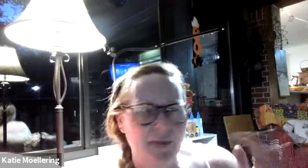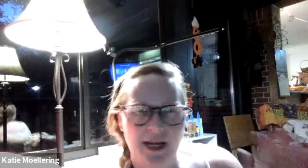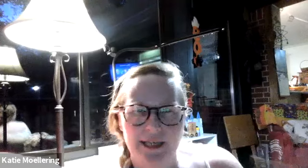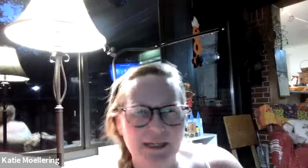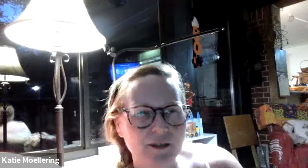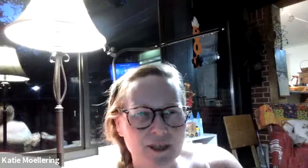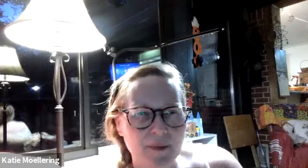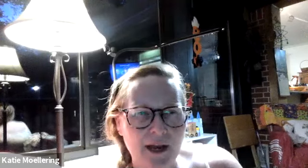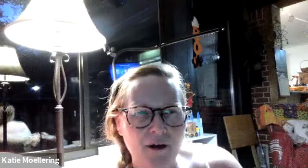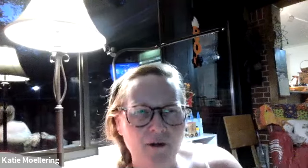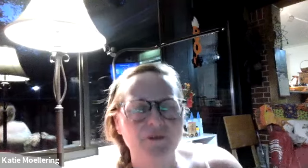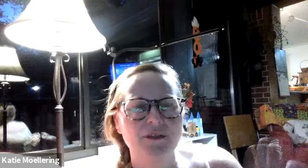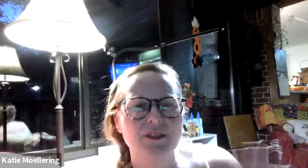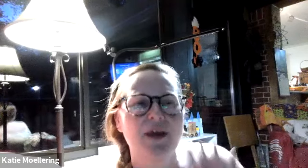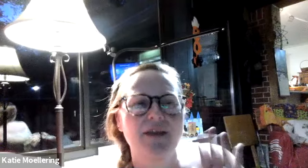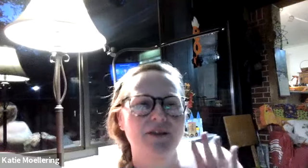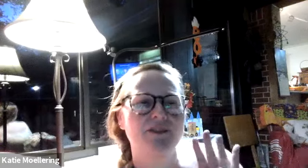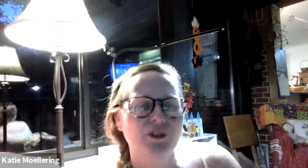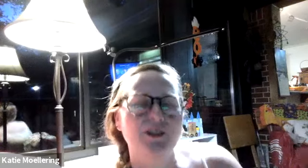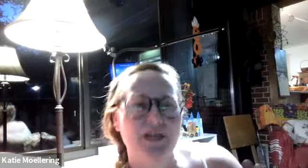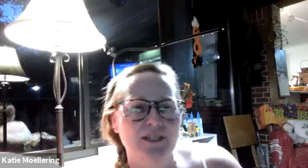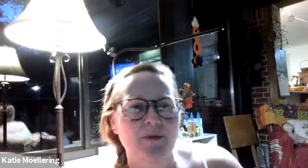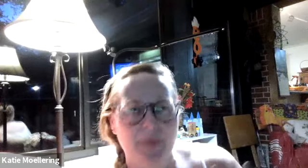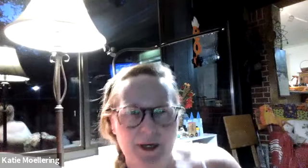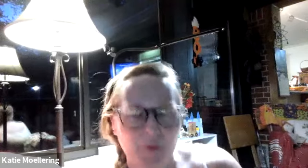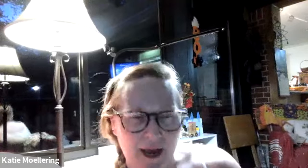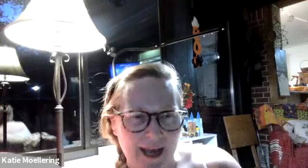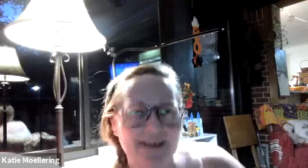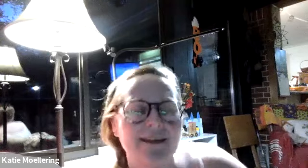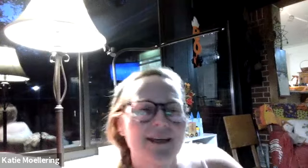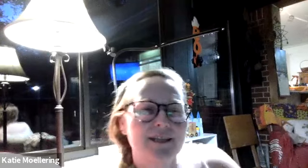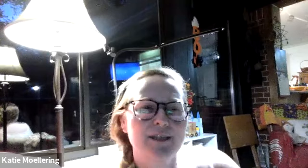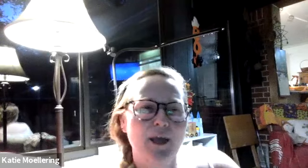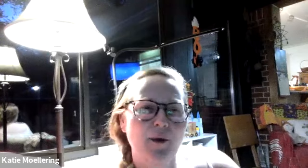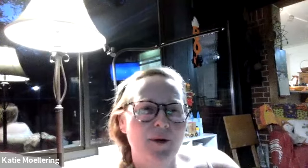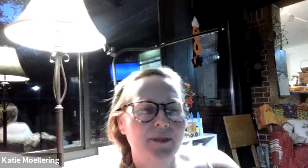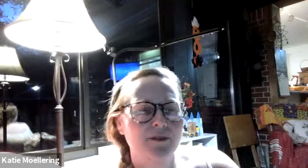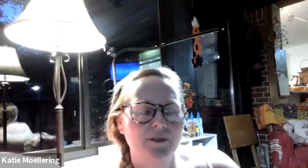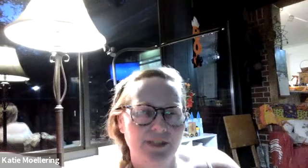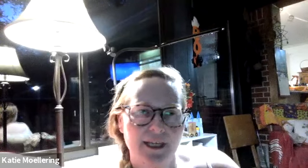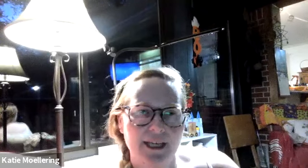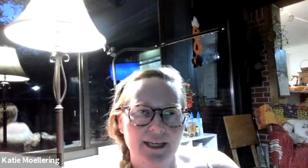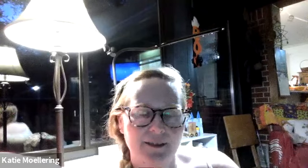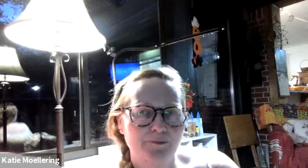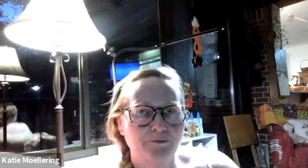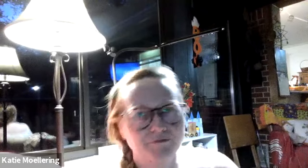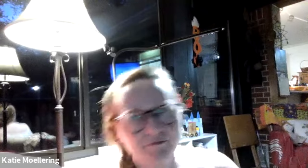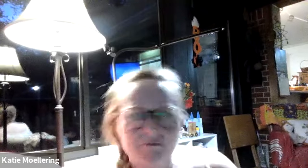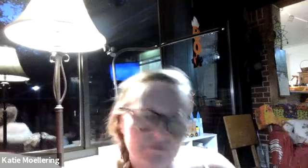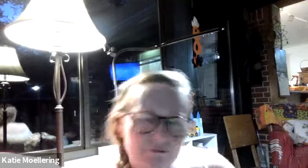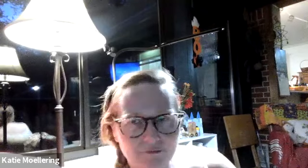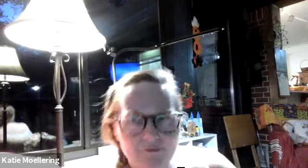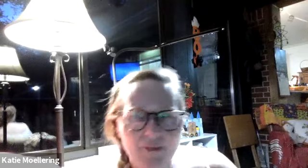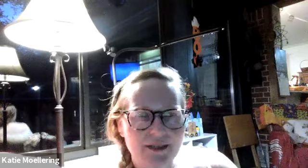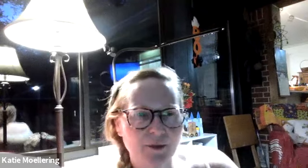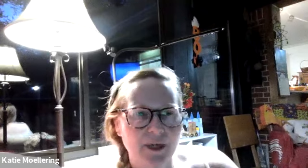on my account somehow. So I thought surely there has to be a better way. So I'm going to do a little digging and see what I